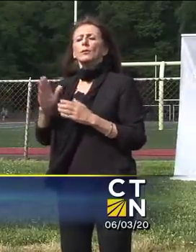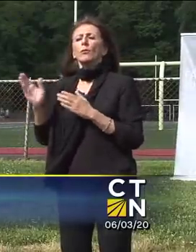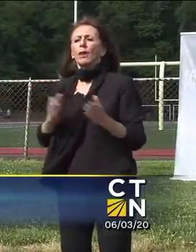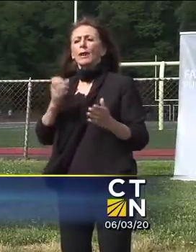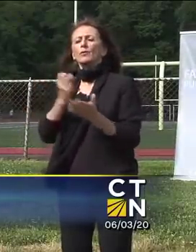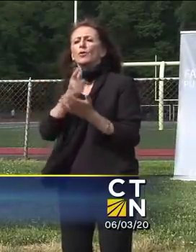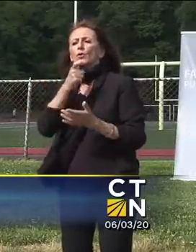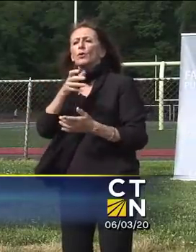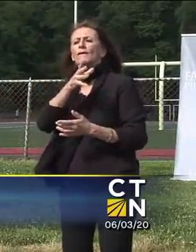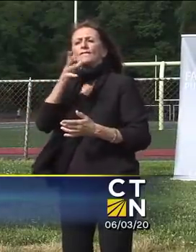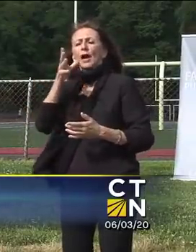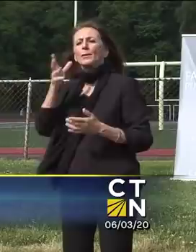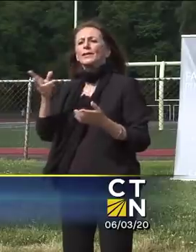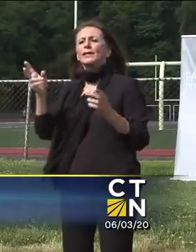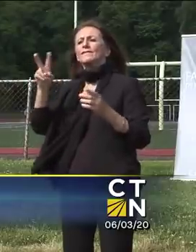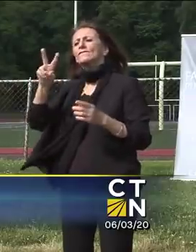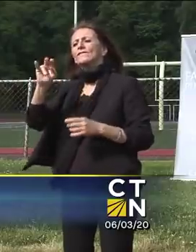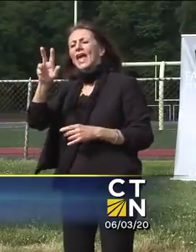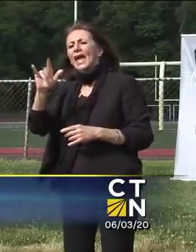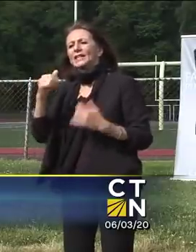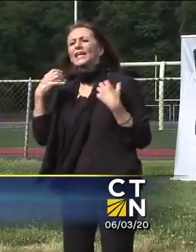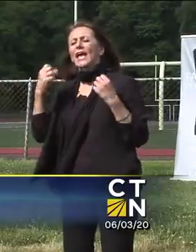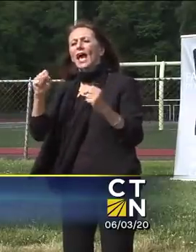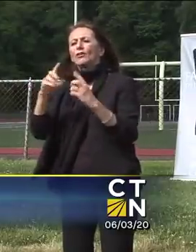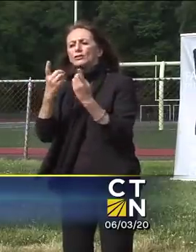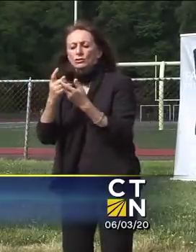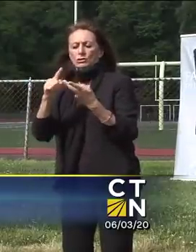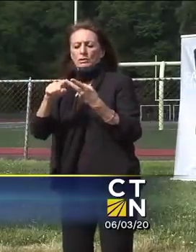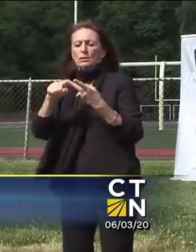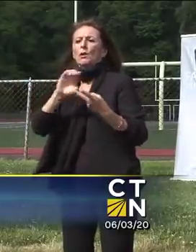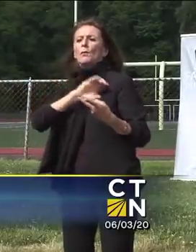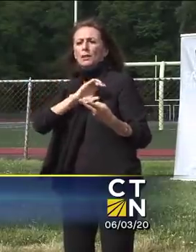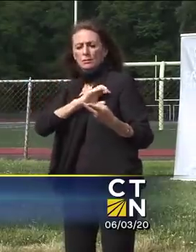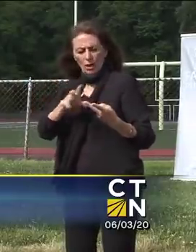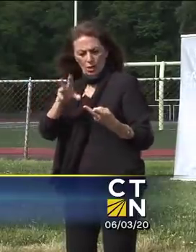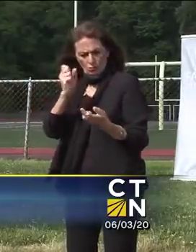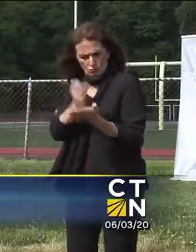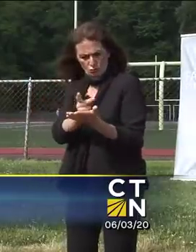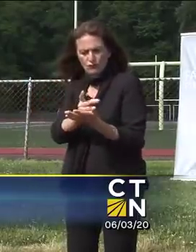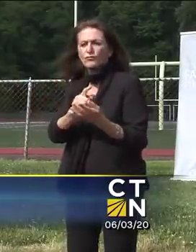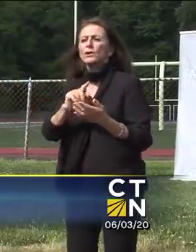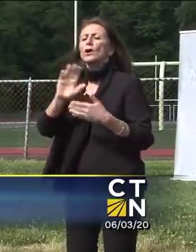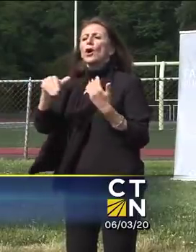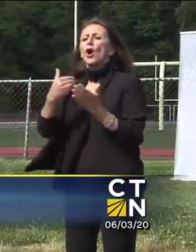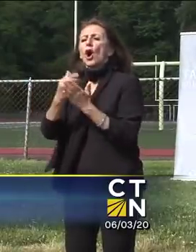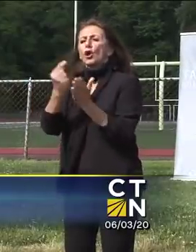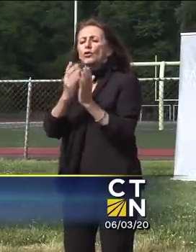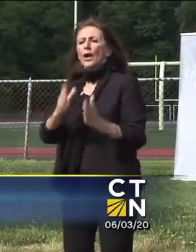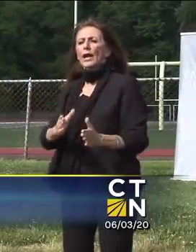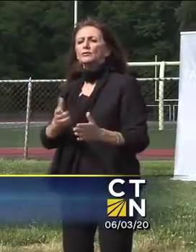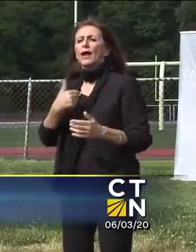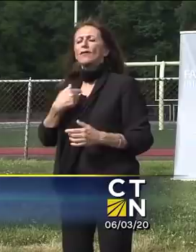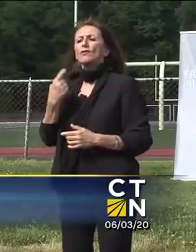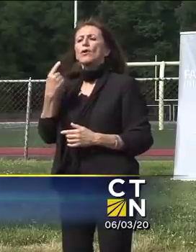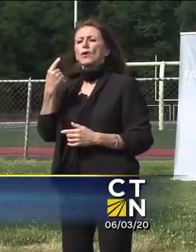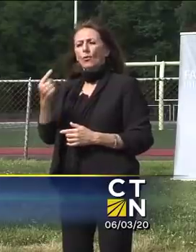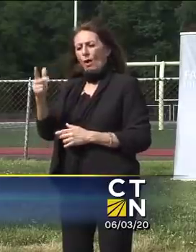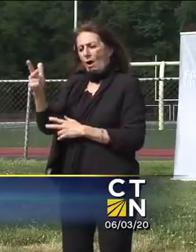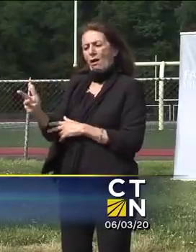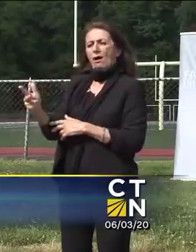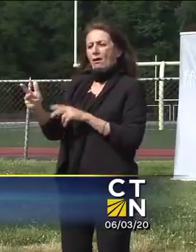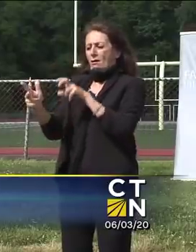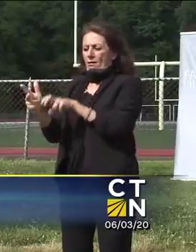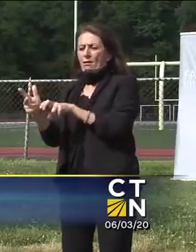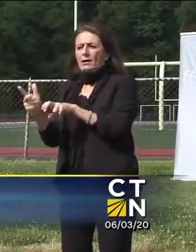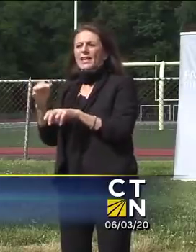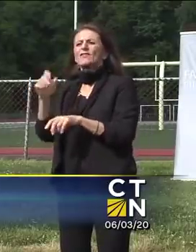approved by Farmington Valley Health District and Farmington Police Department. All graduates will be allowed one passenger vehicle, and if someone